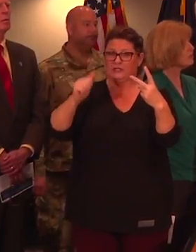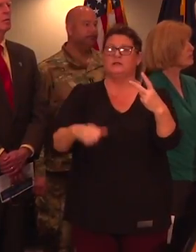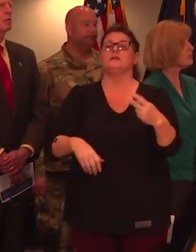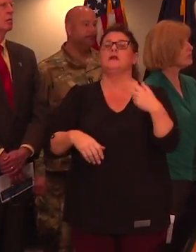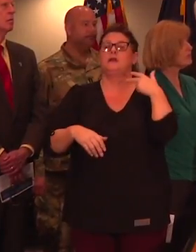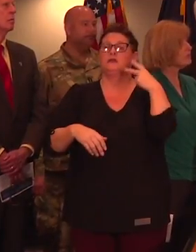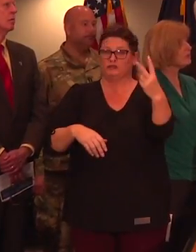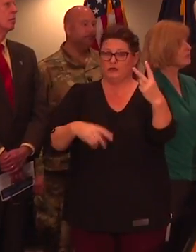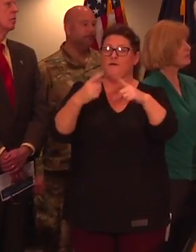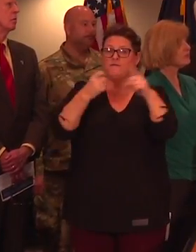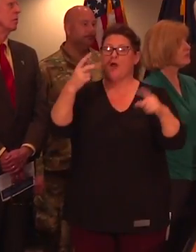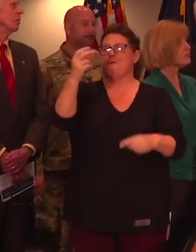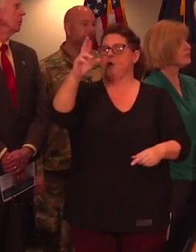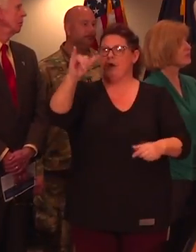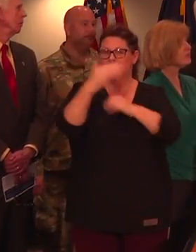County.